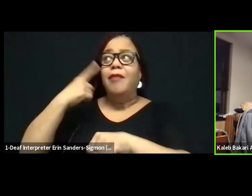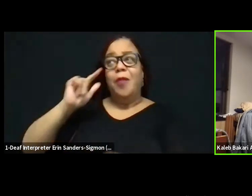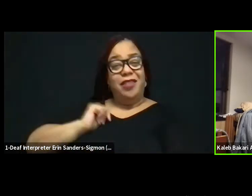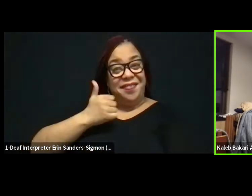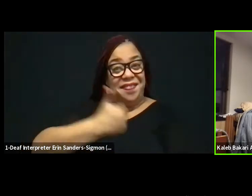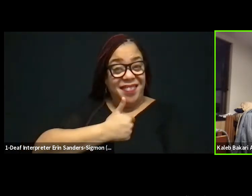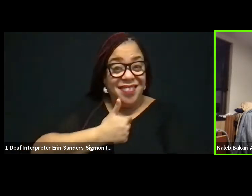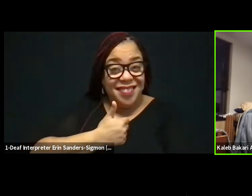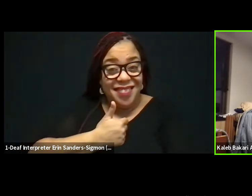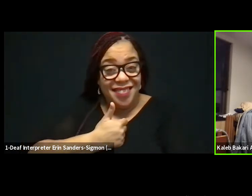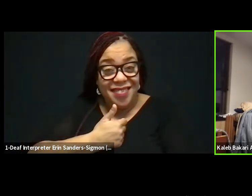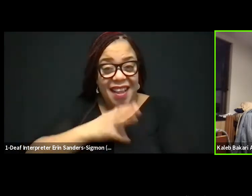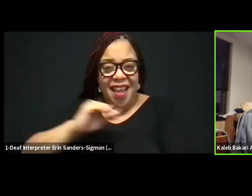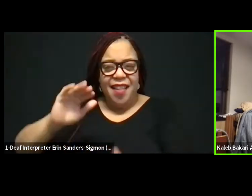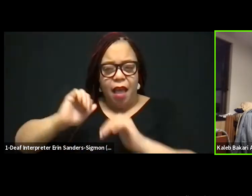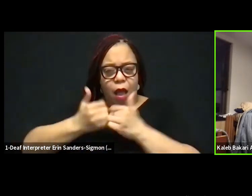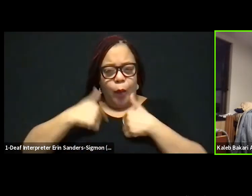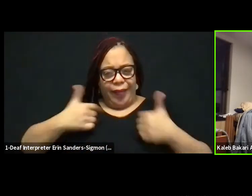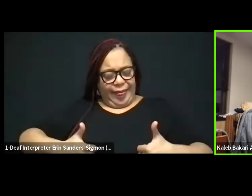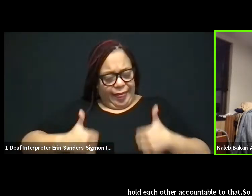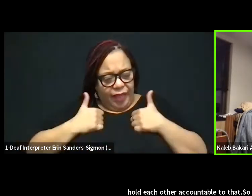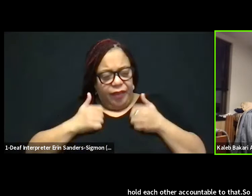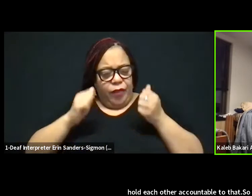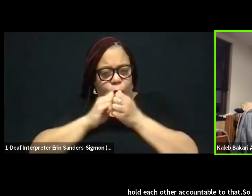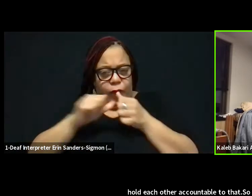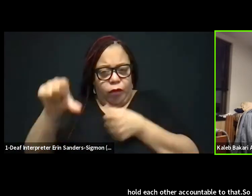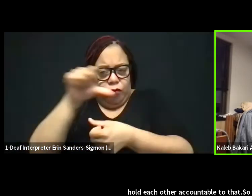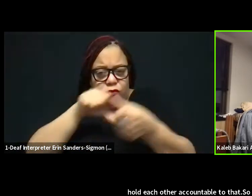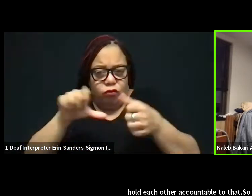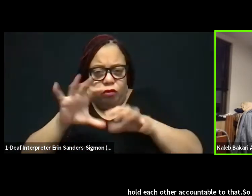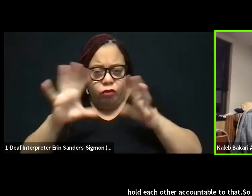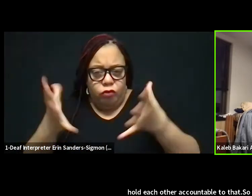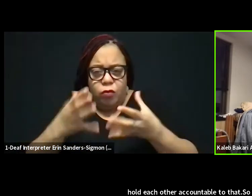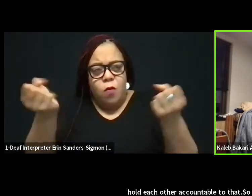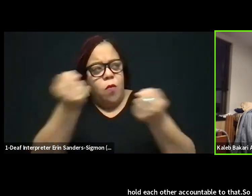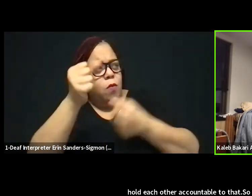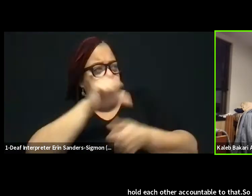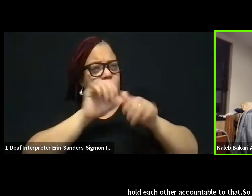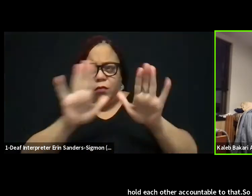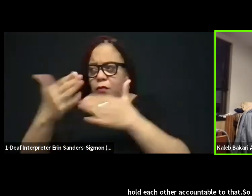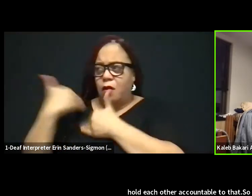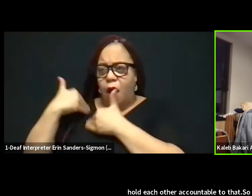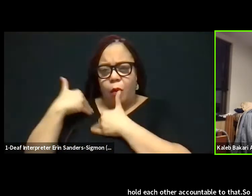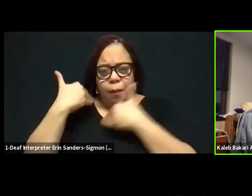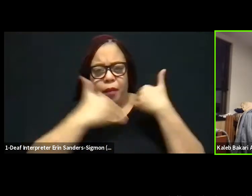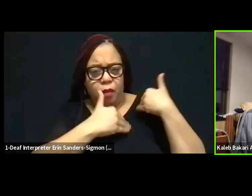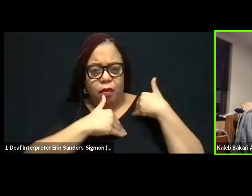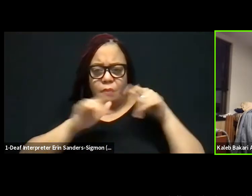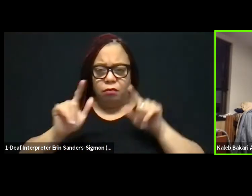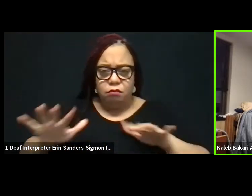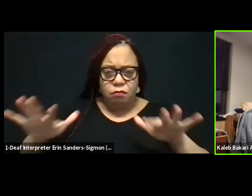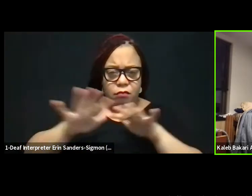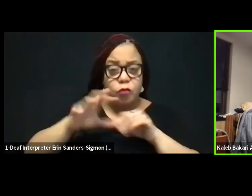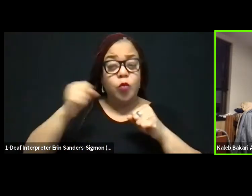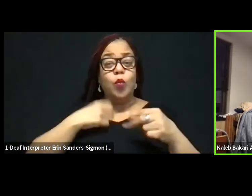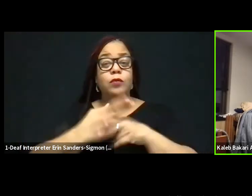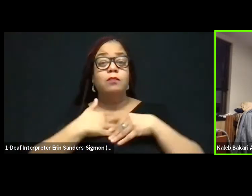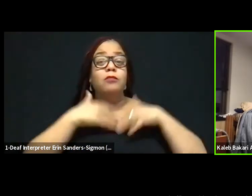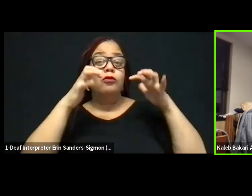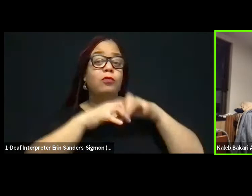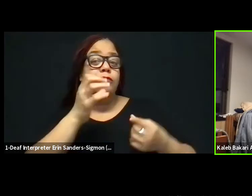photography and filmmaking and my cooking and my poetry and my writing. So I think that